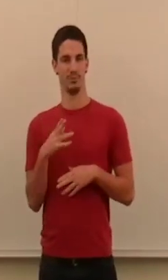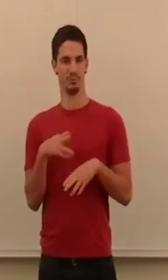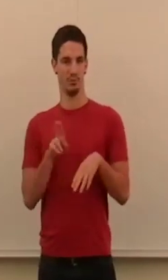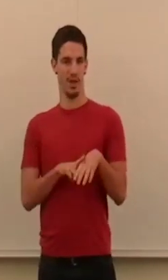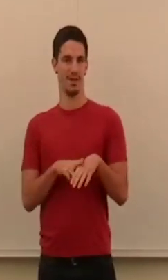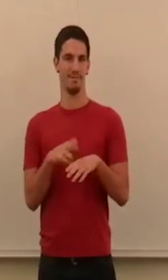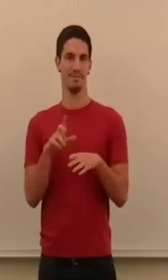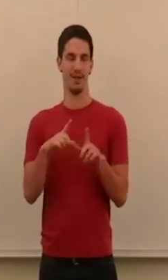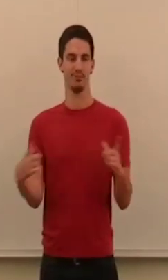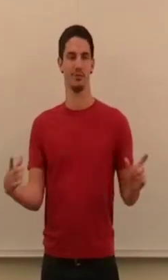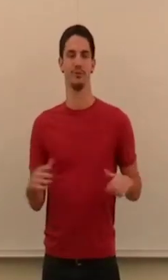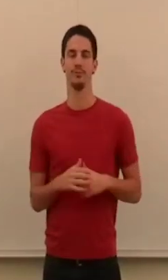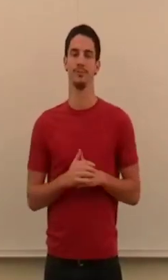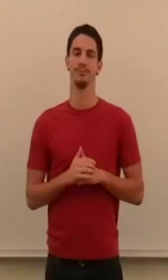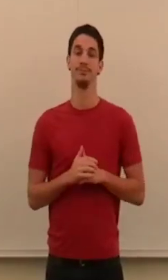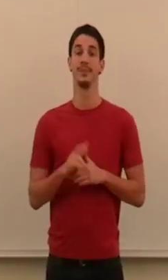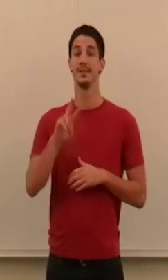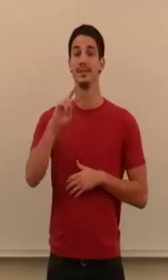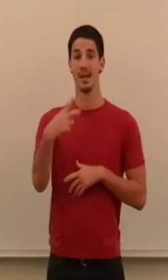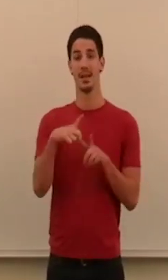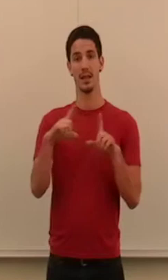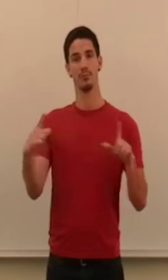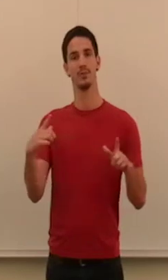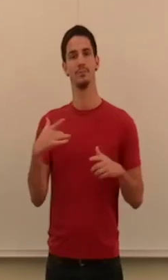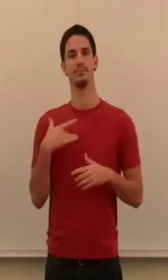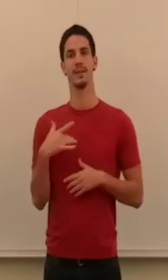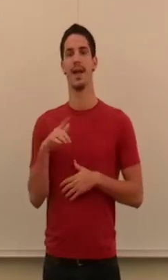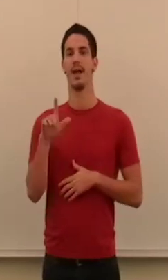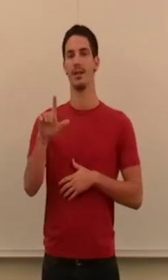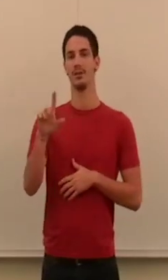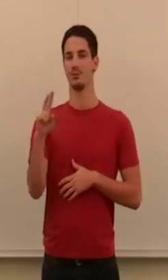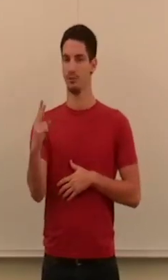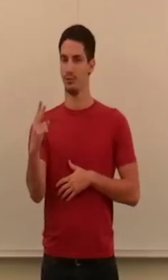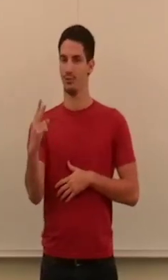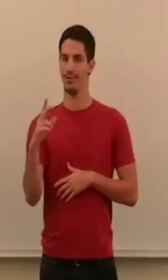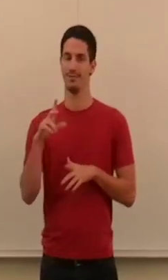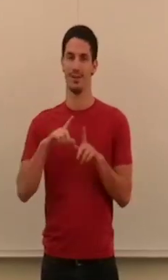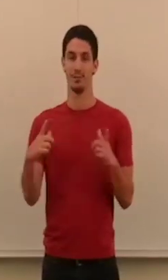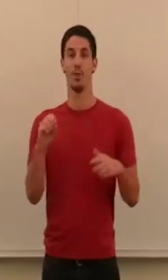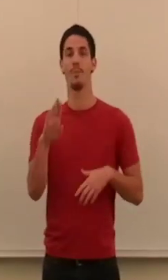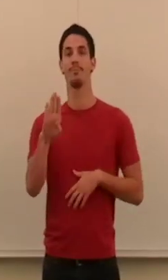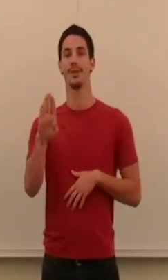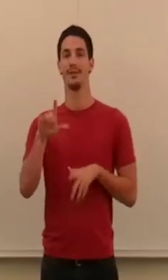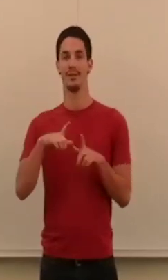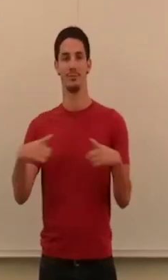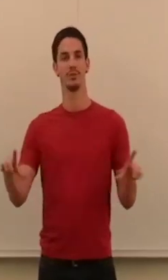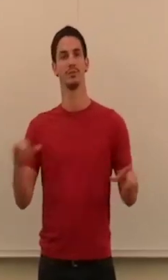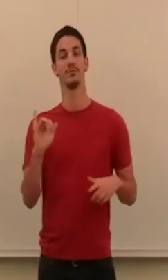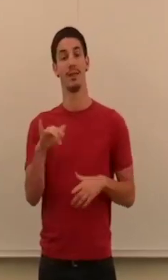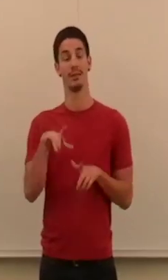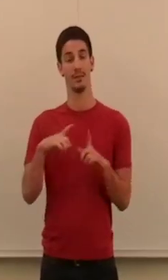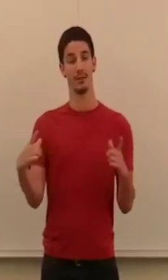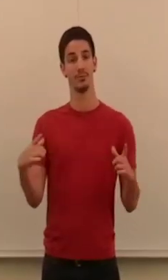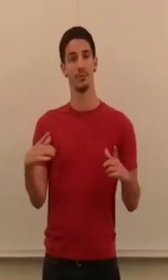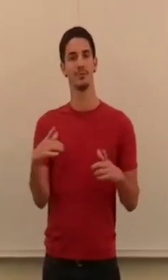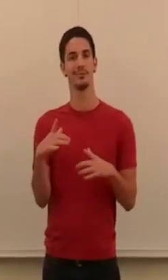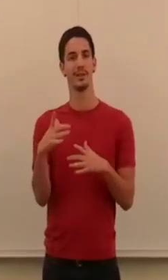A second language is referred to as L2 or B language. This language is acquired by either living in